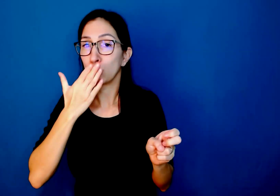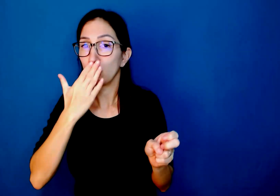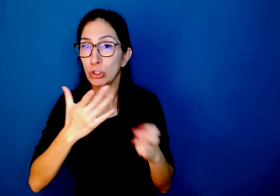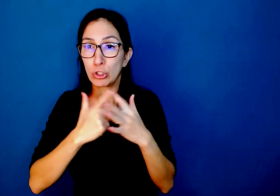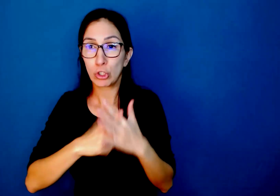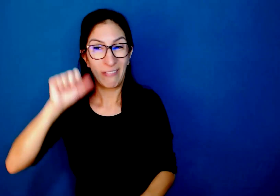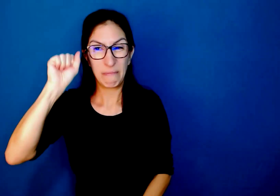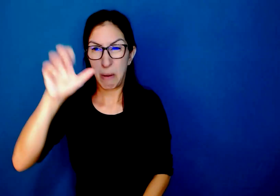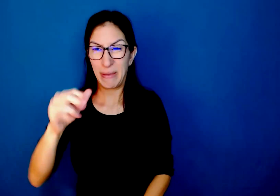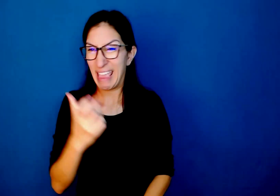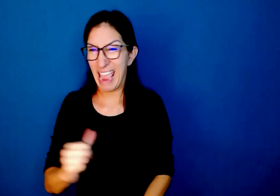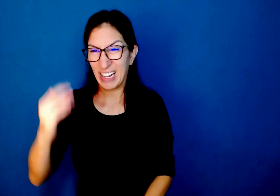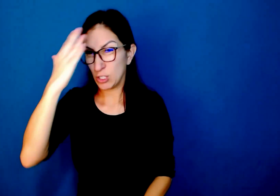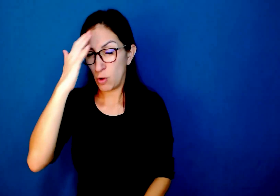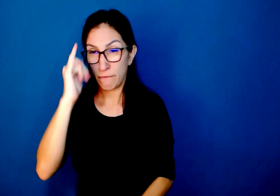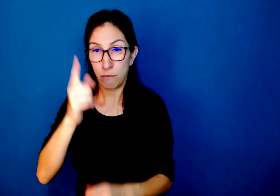you're aware of?